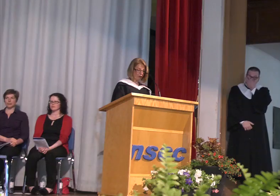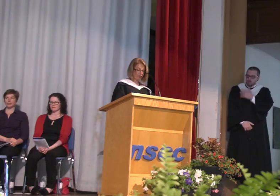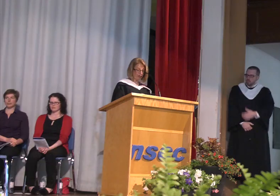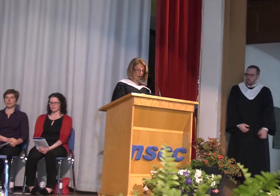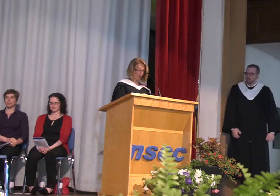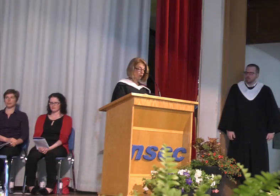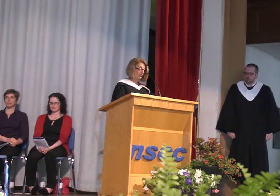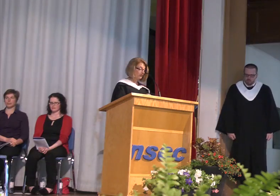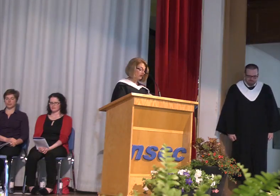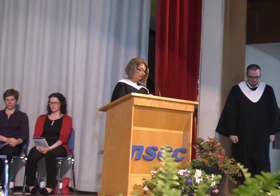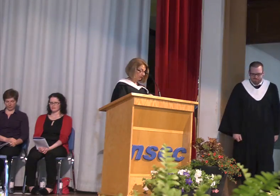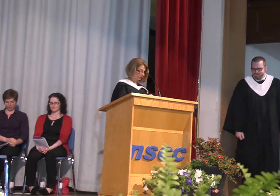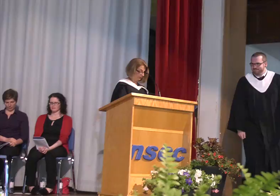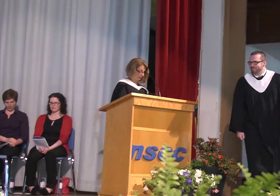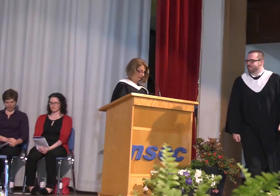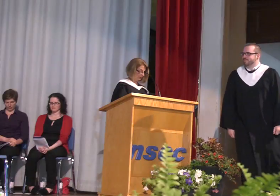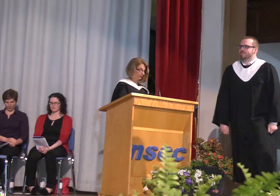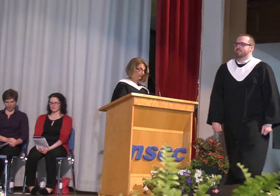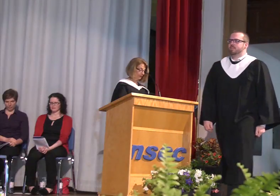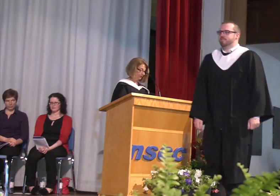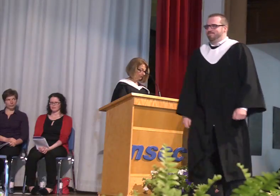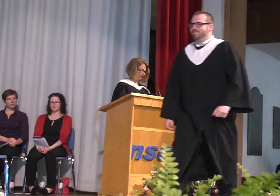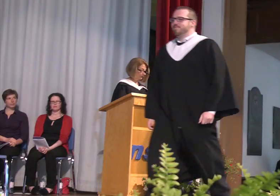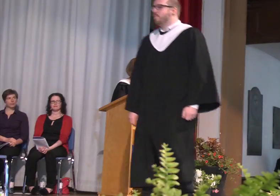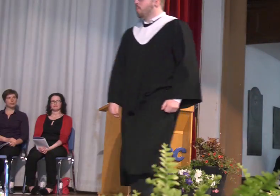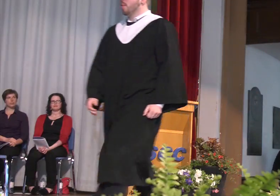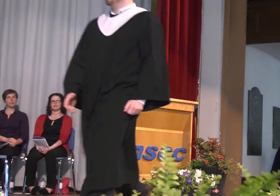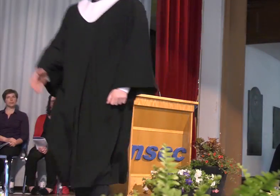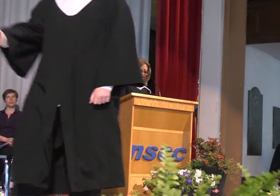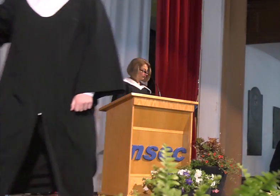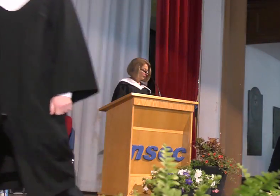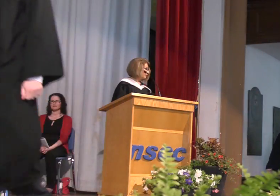Andrew Fitzgerald Wilson.